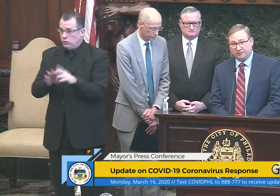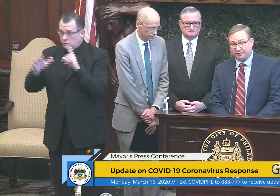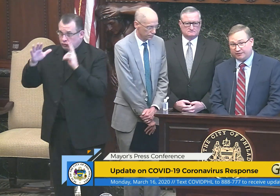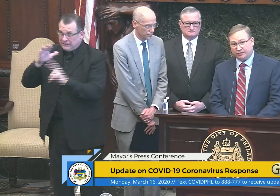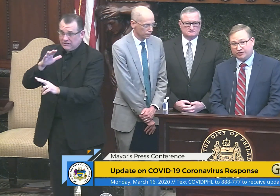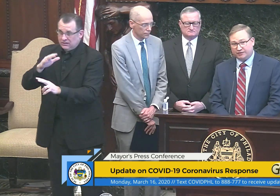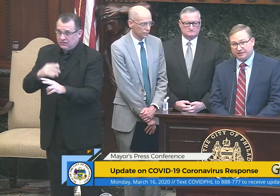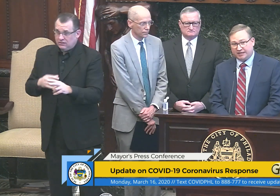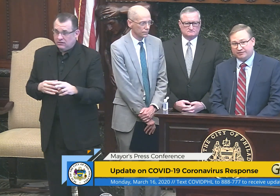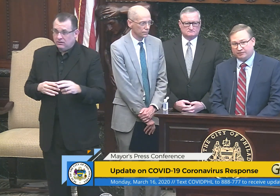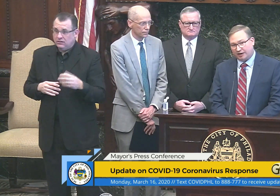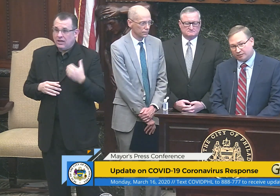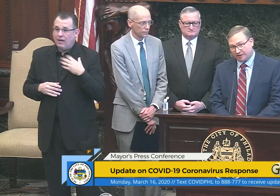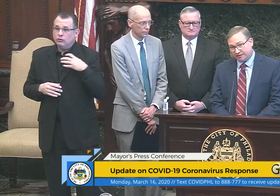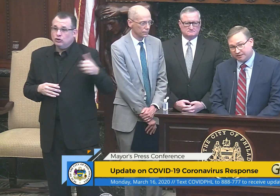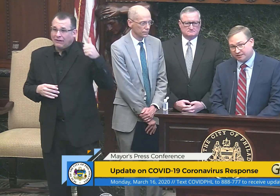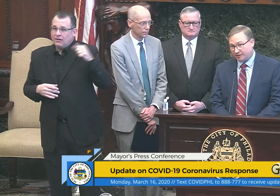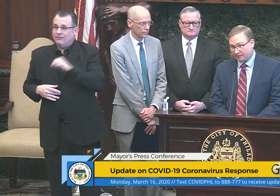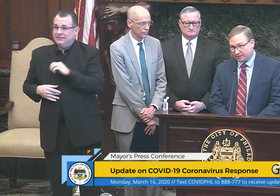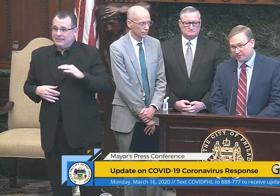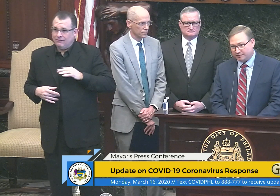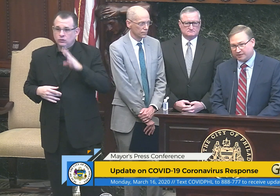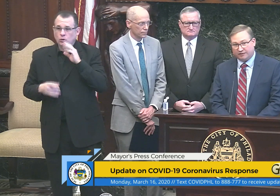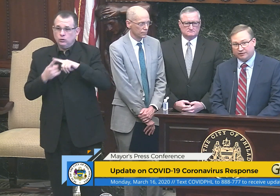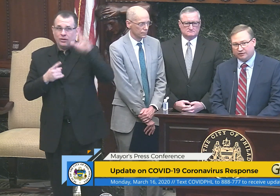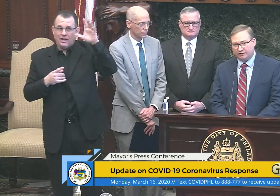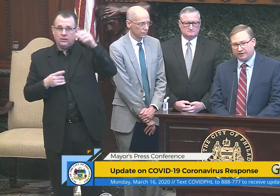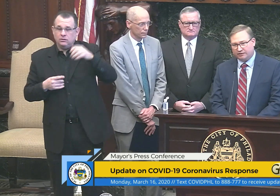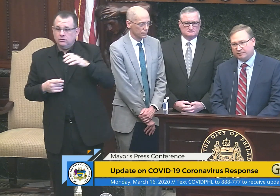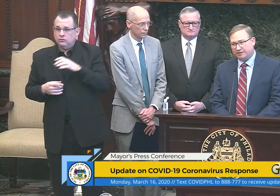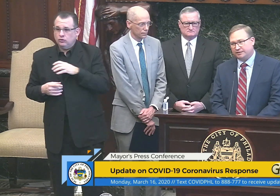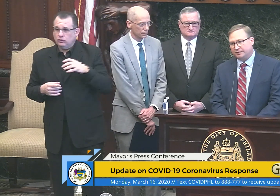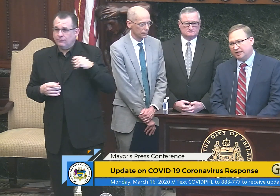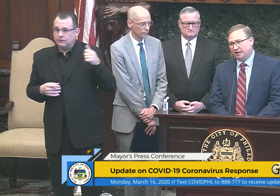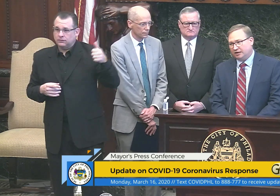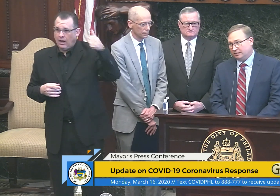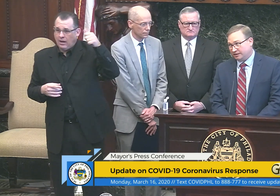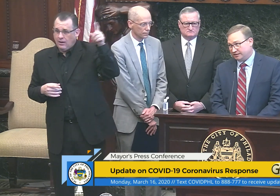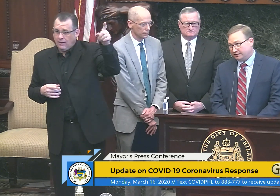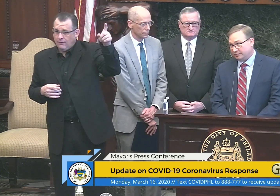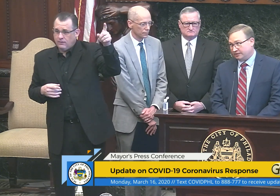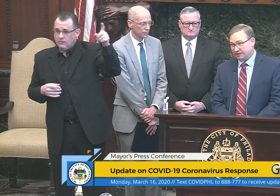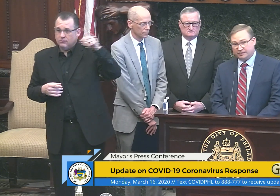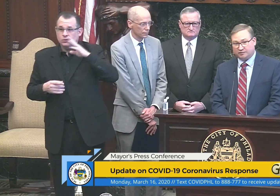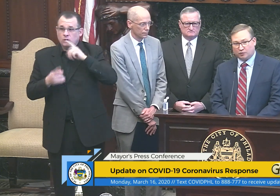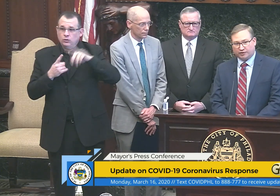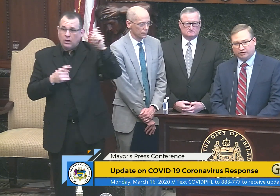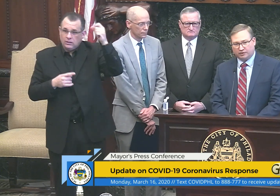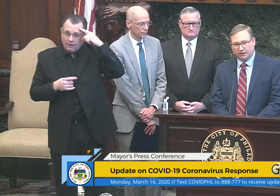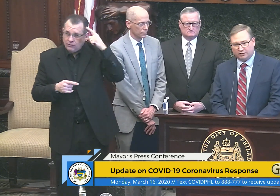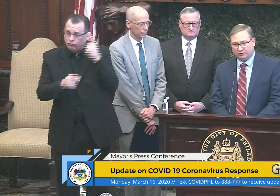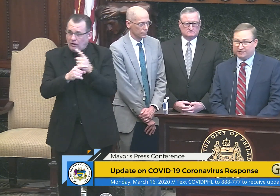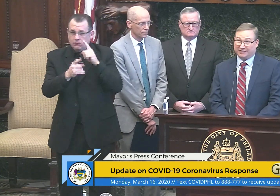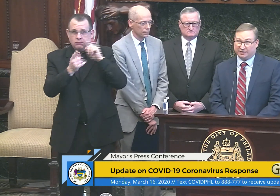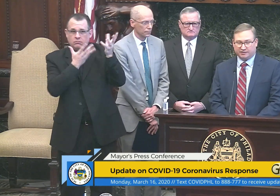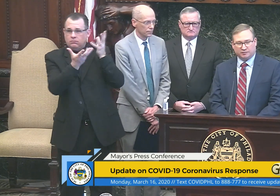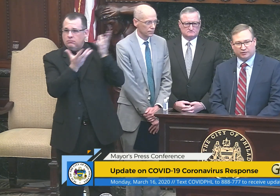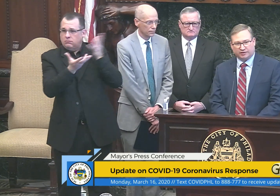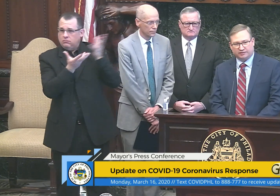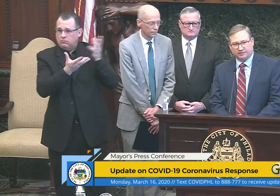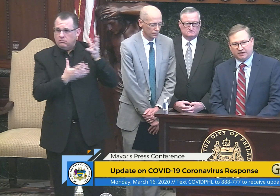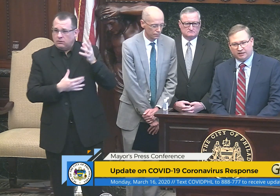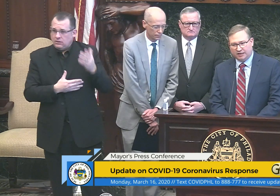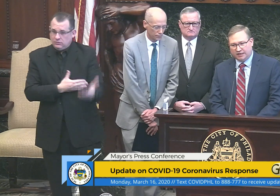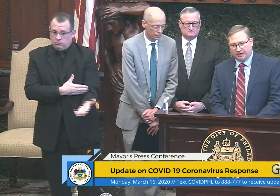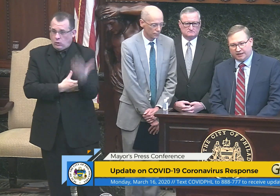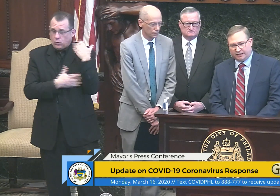staff speaks with the governor's chief of staff on a regular basis. The mayor speaks with the governor on a regular basis, as early as this morning, or as late as this